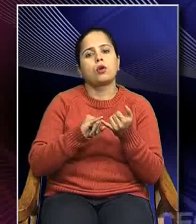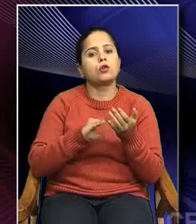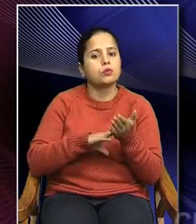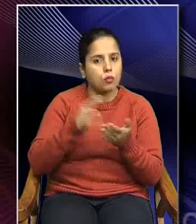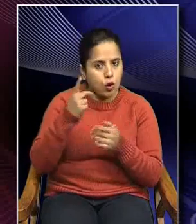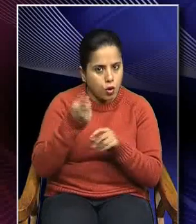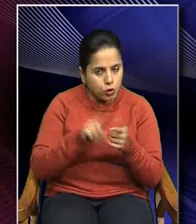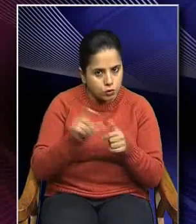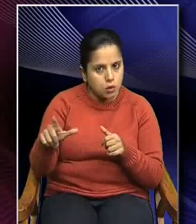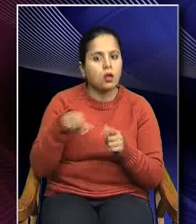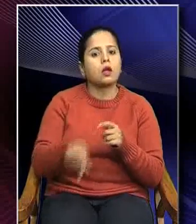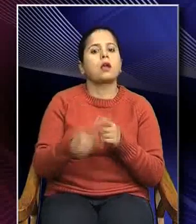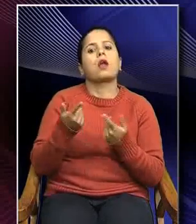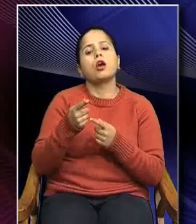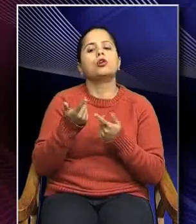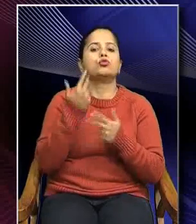or imageries.